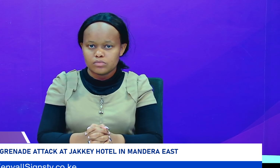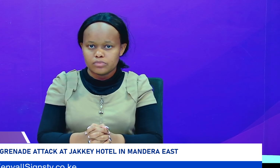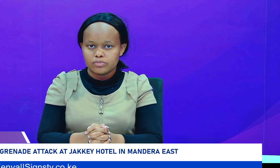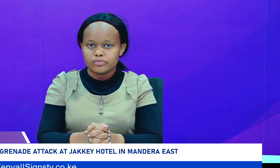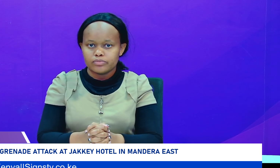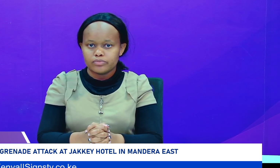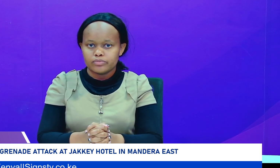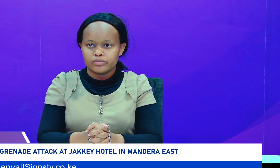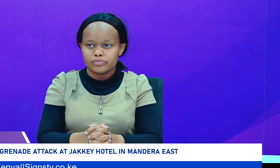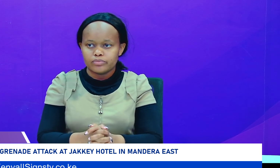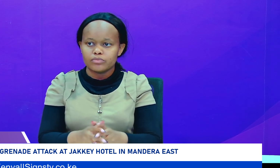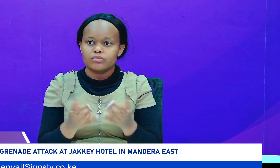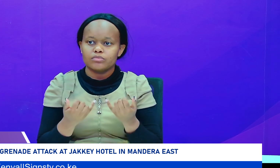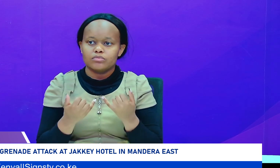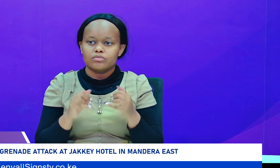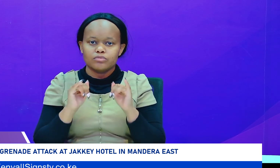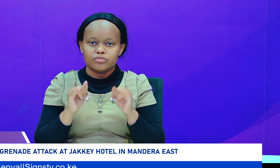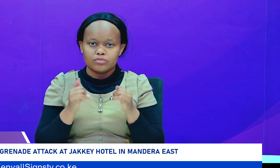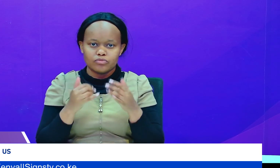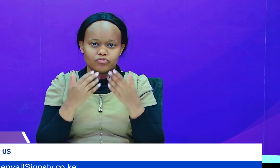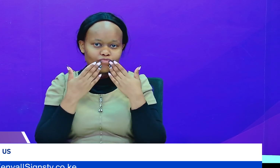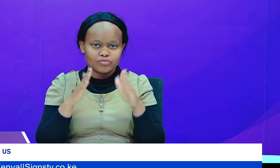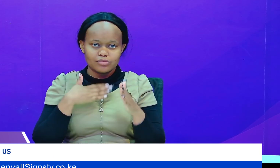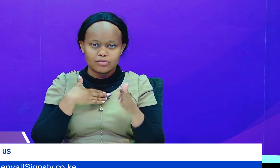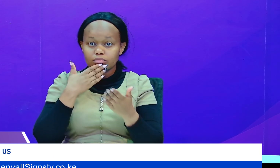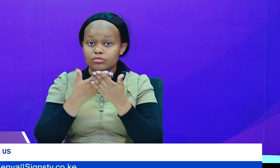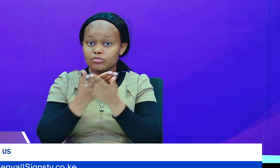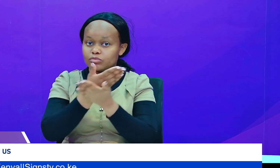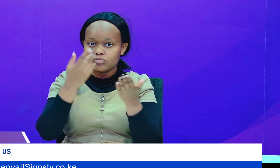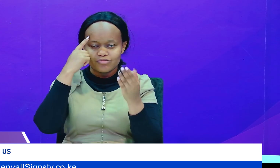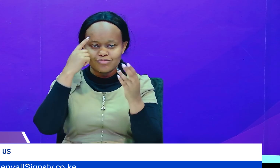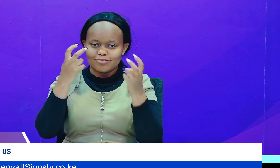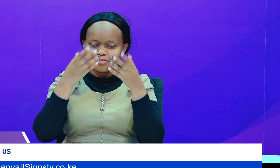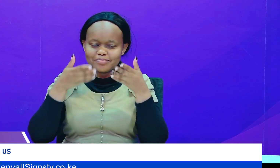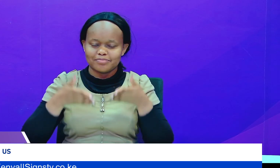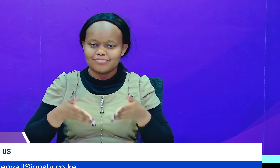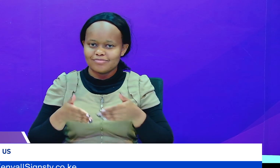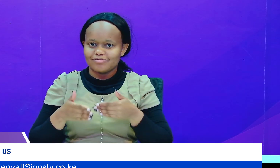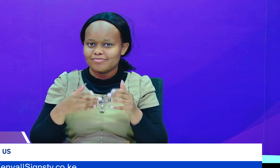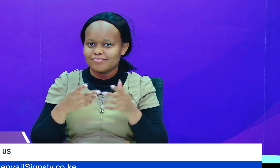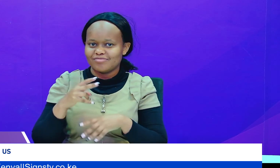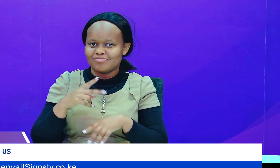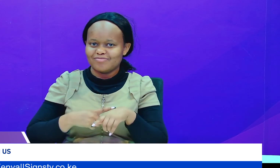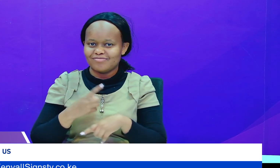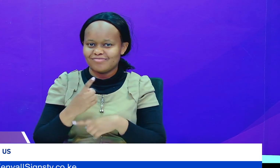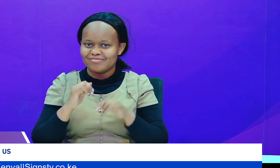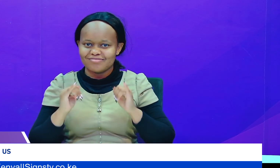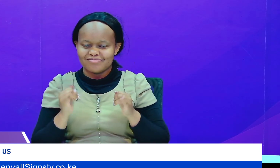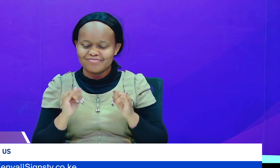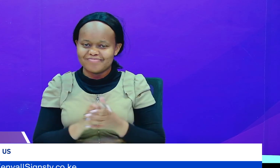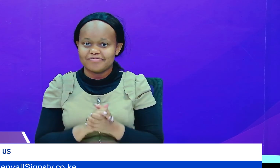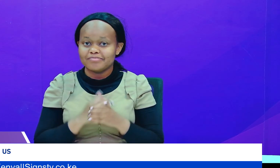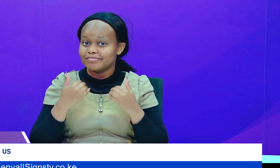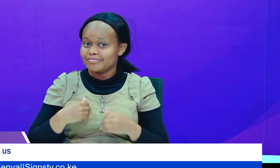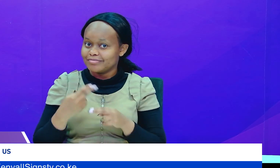That's all we had for you, our viewers. Thank you for joining Science TV 1 p.m.